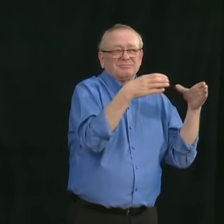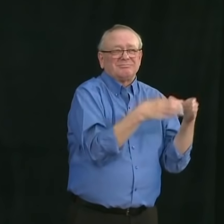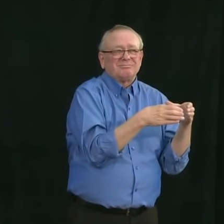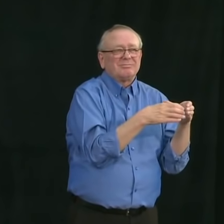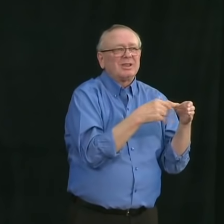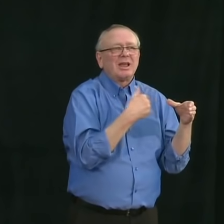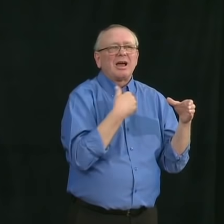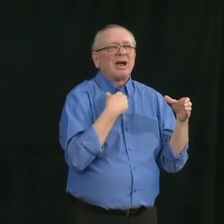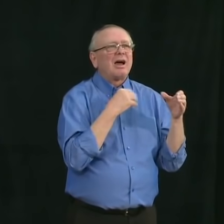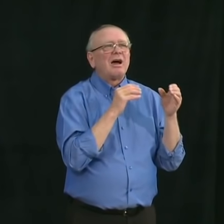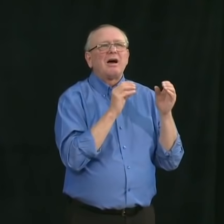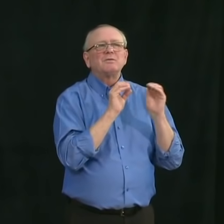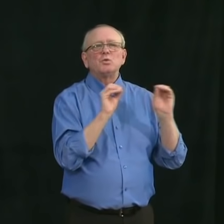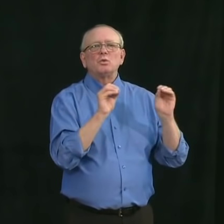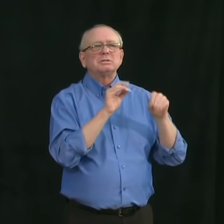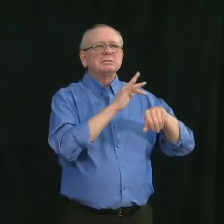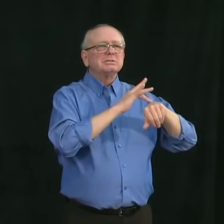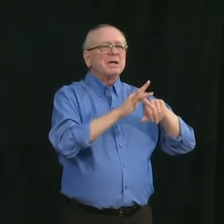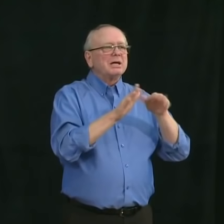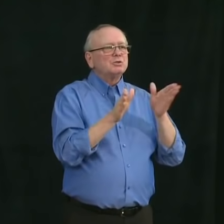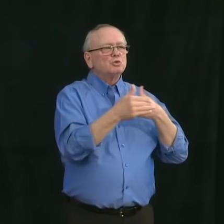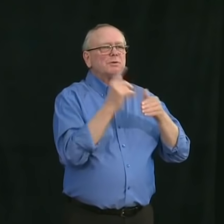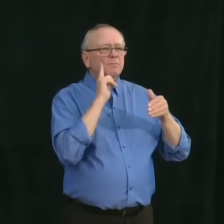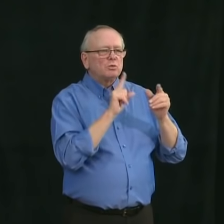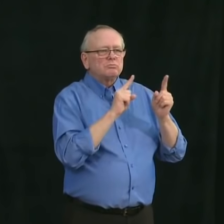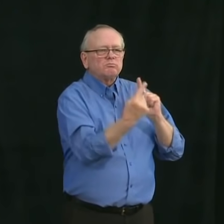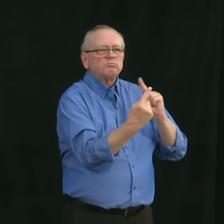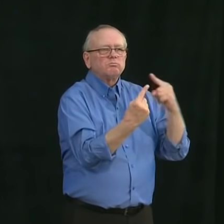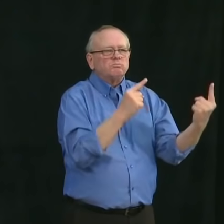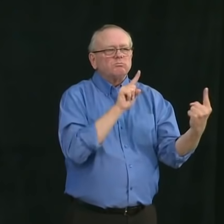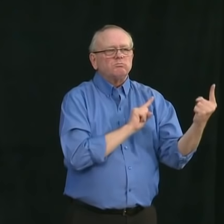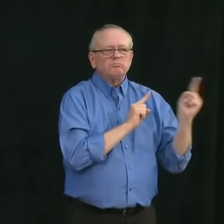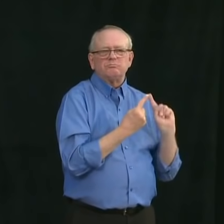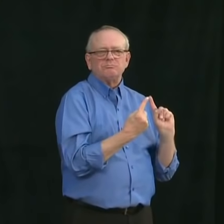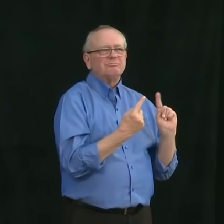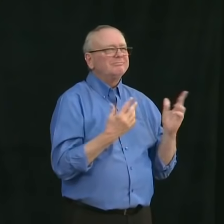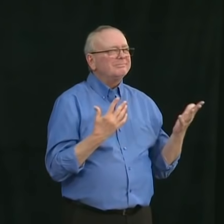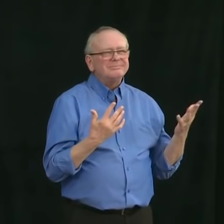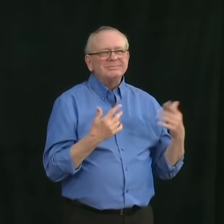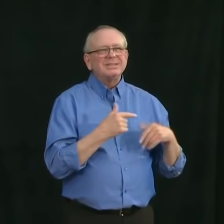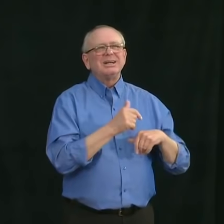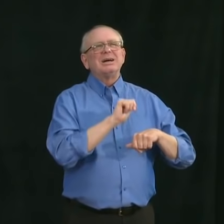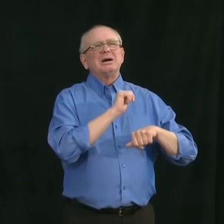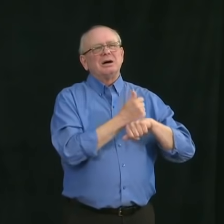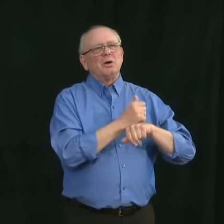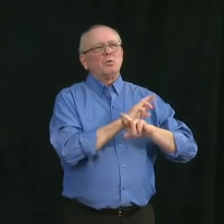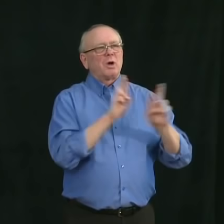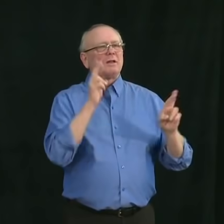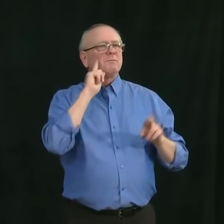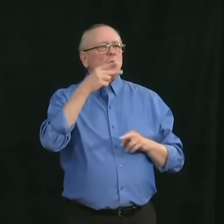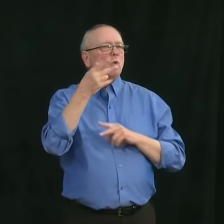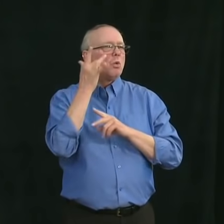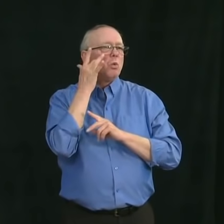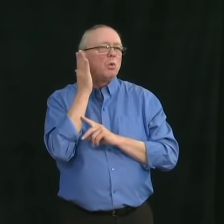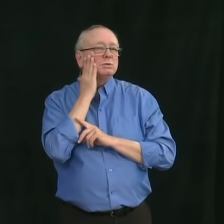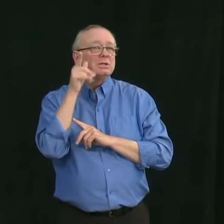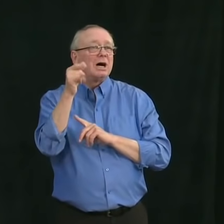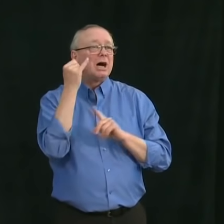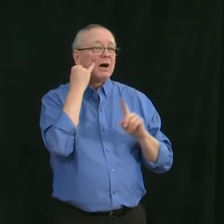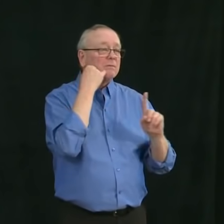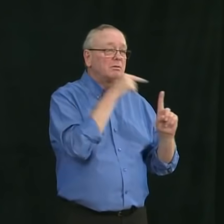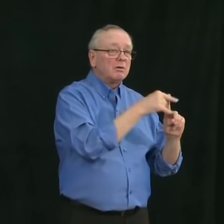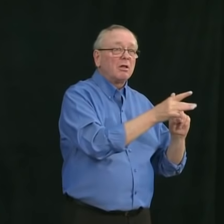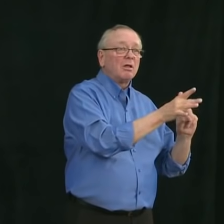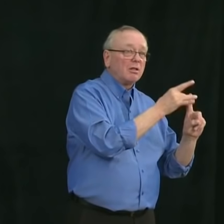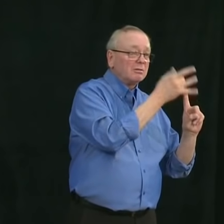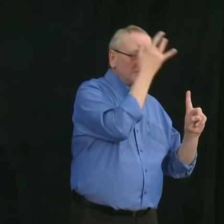reason that we want to make sure that there are hotel facilities available. So if someone is a case of has COVID, is a case of COVID, or